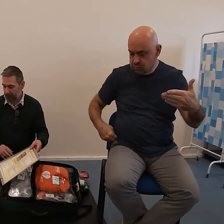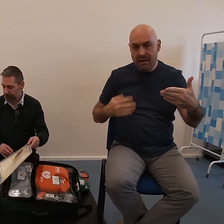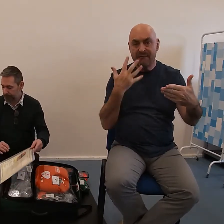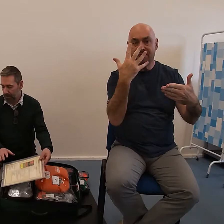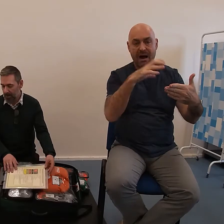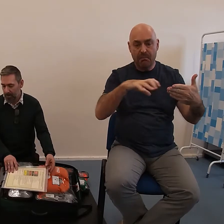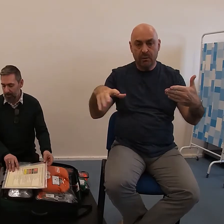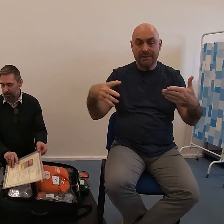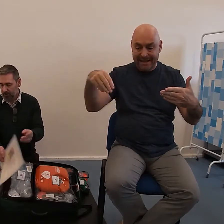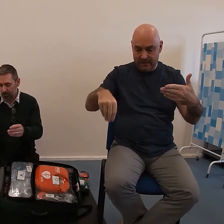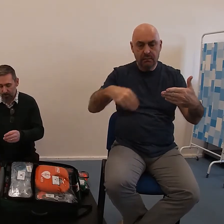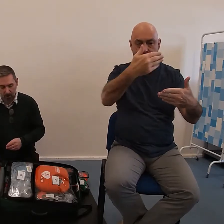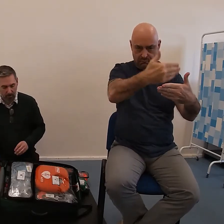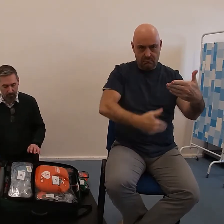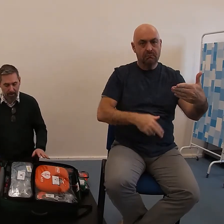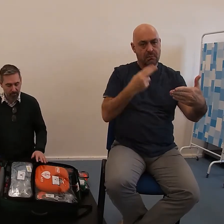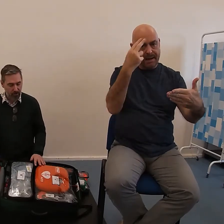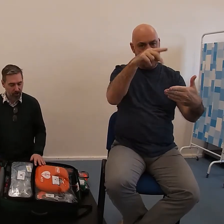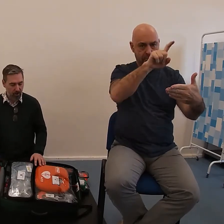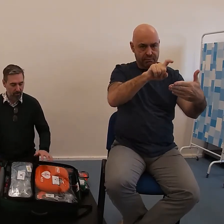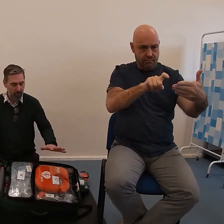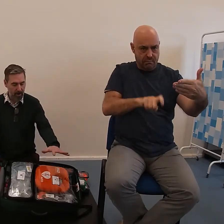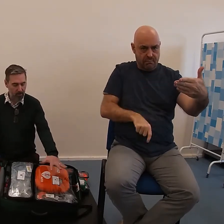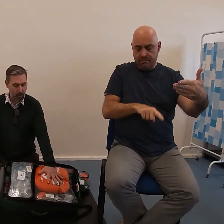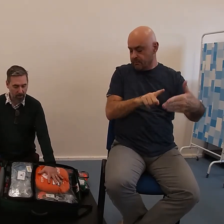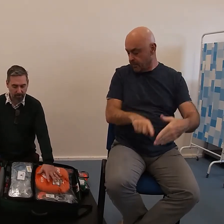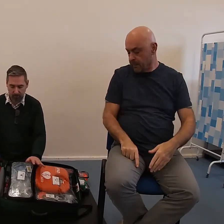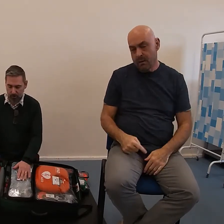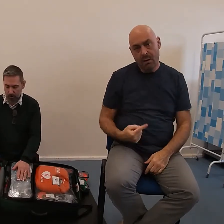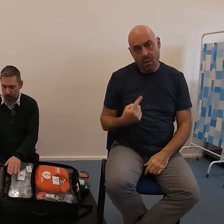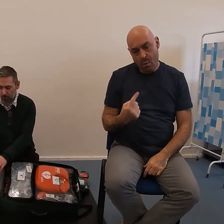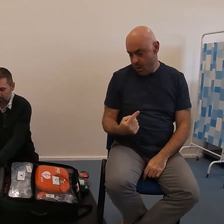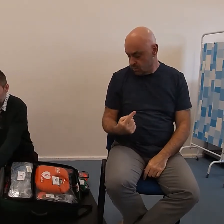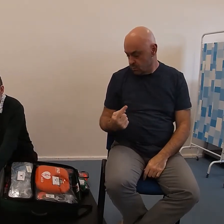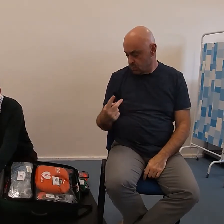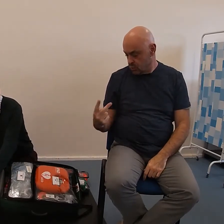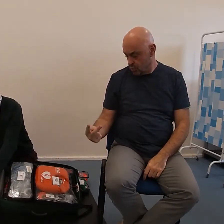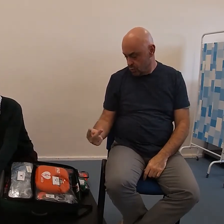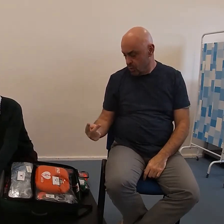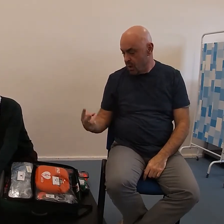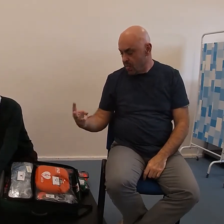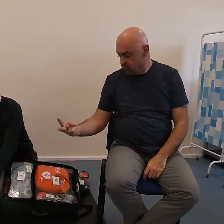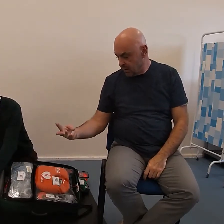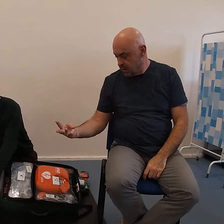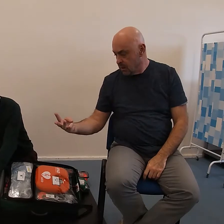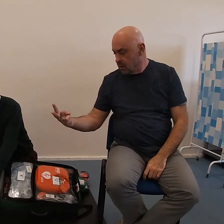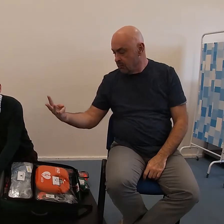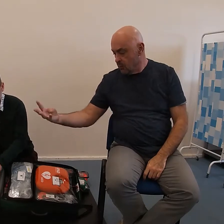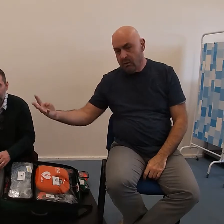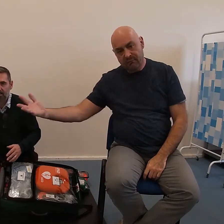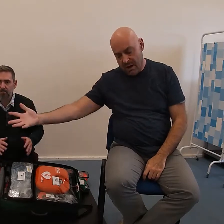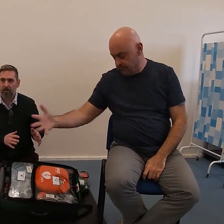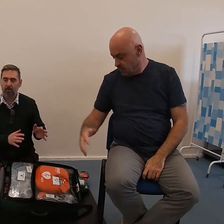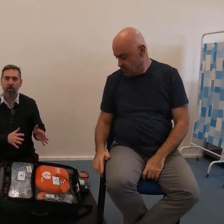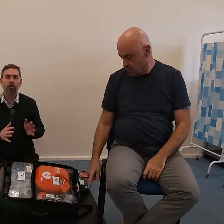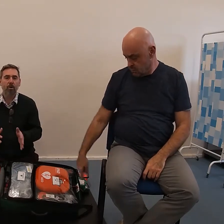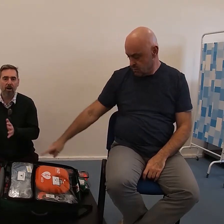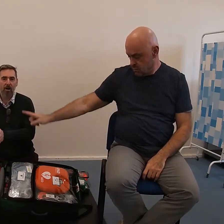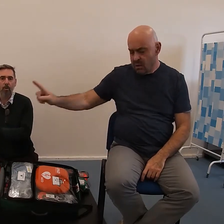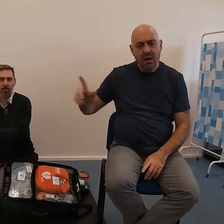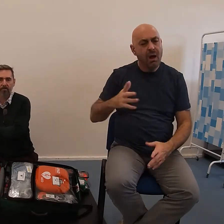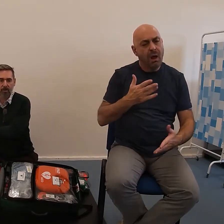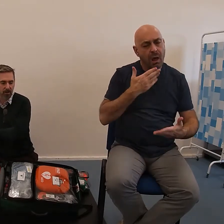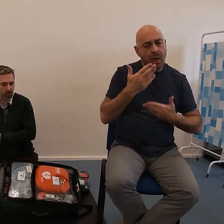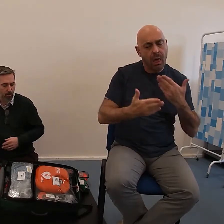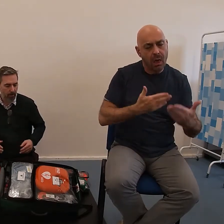bag. So the pouches go pouch 1, 2, 3, 4 and 5, and we'll